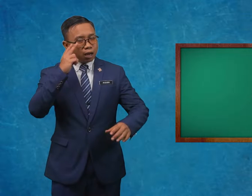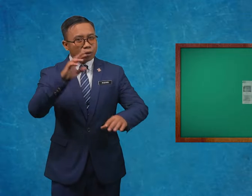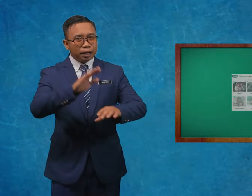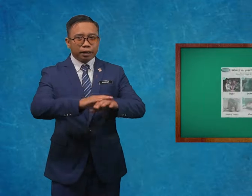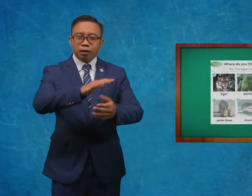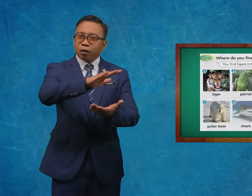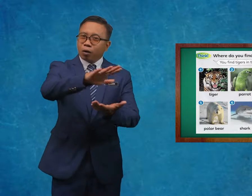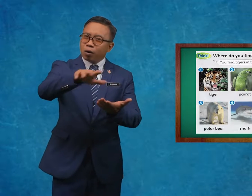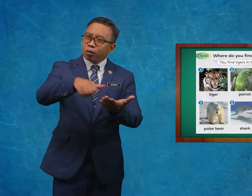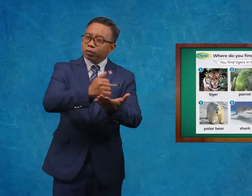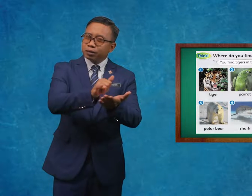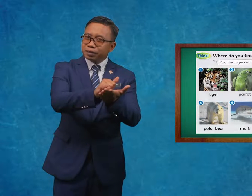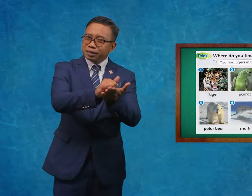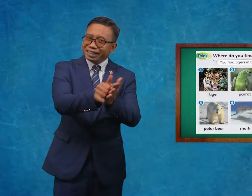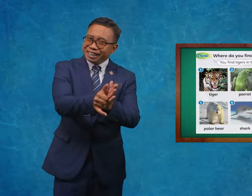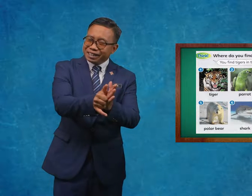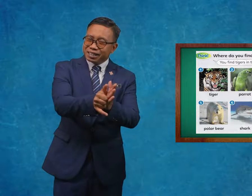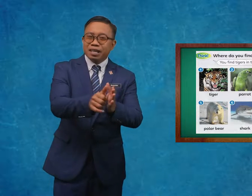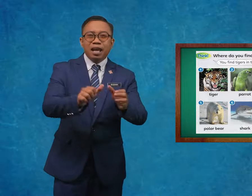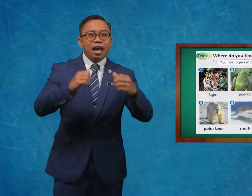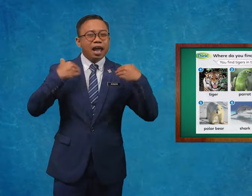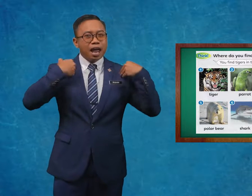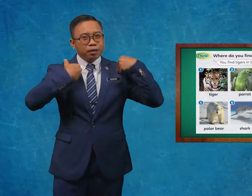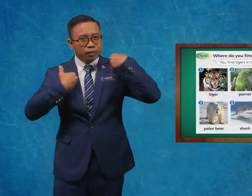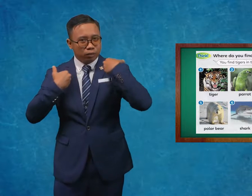Look at all these animals.